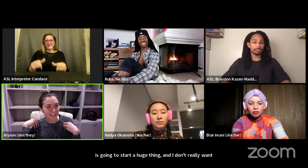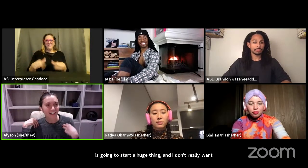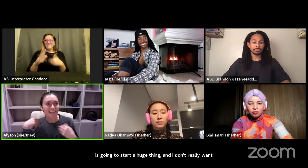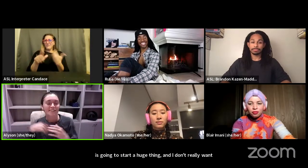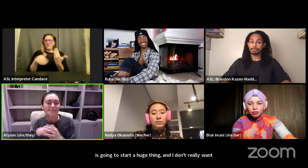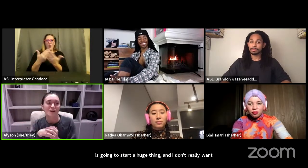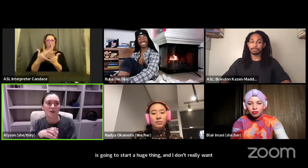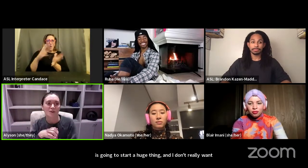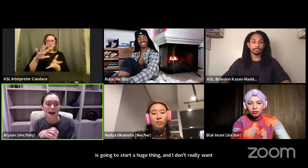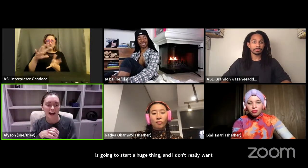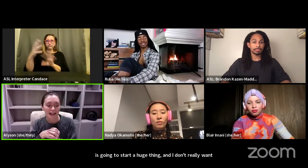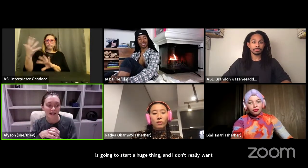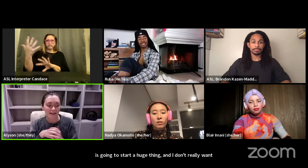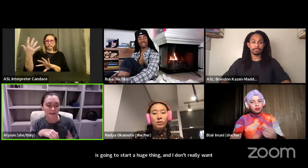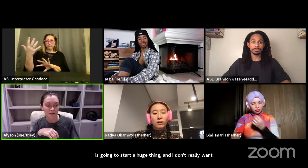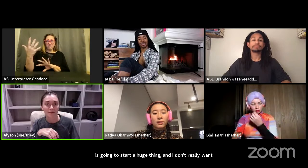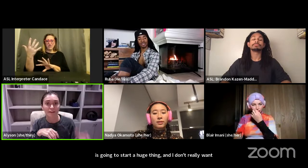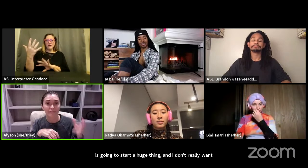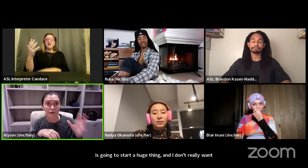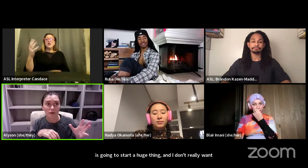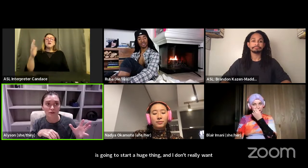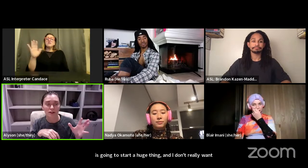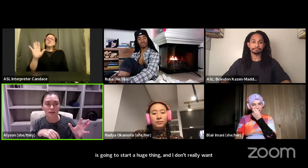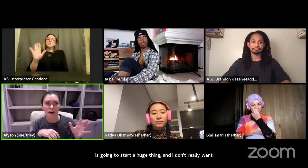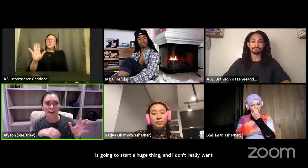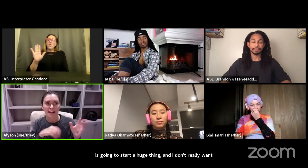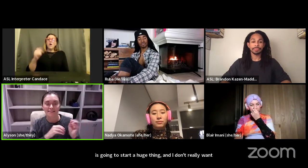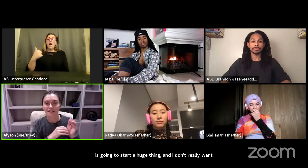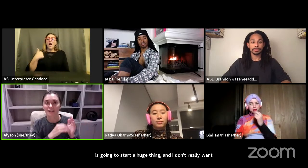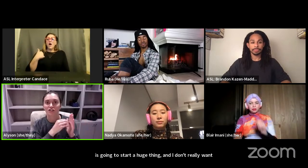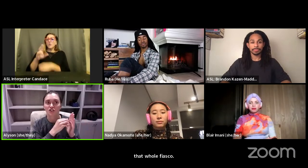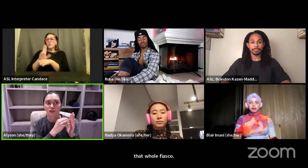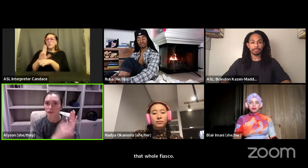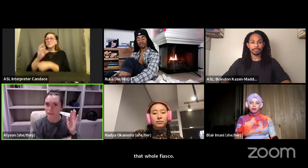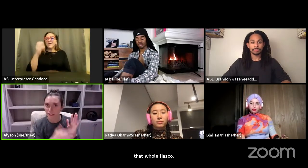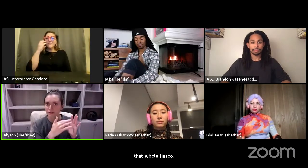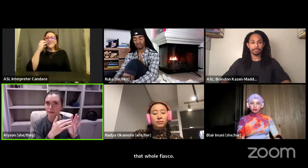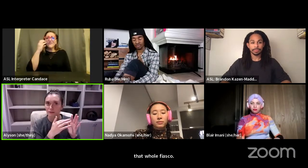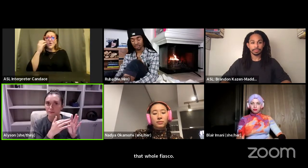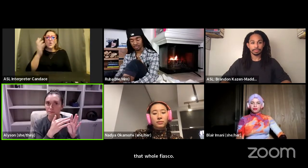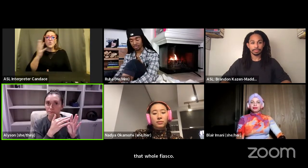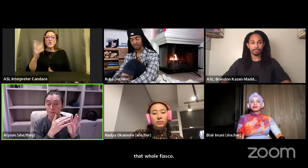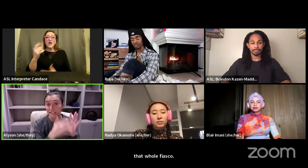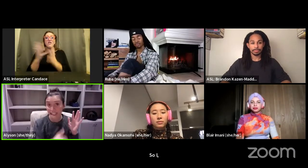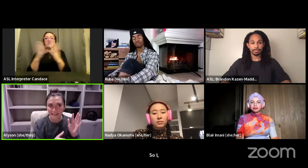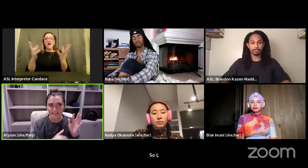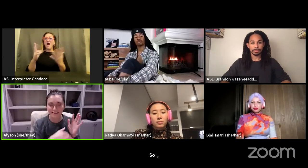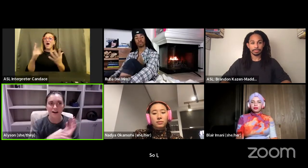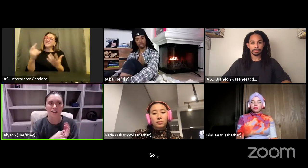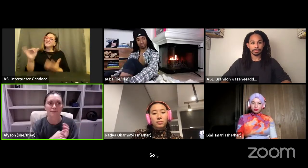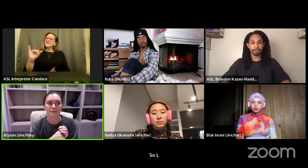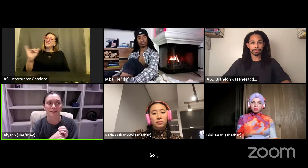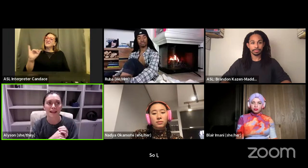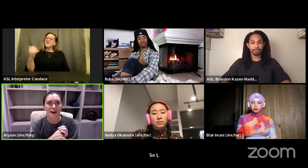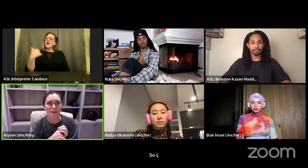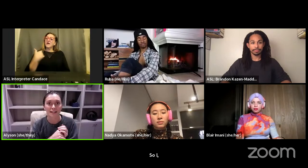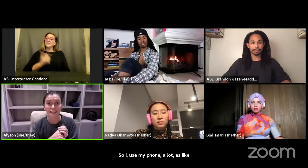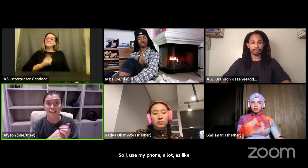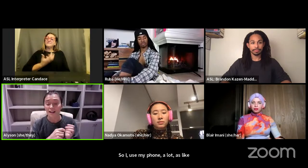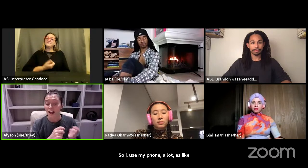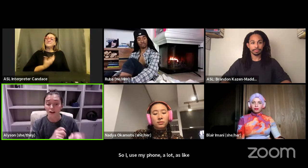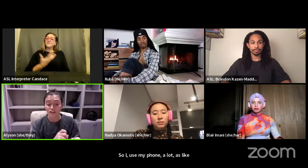fiasco. So I use my phone a lot as like a journaling place.